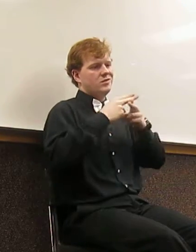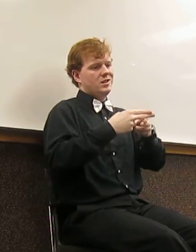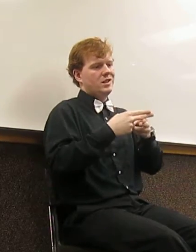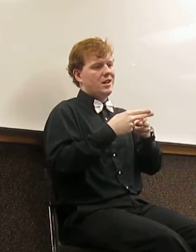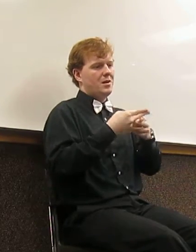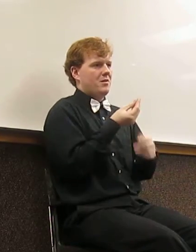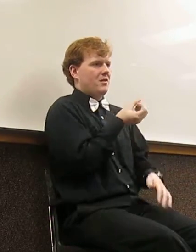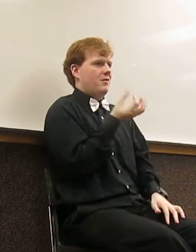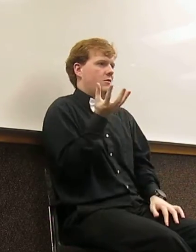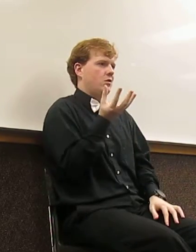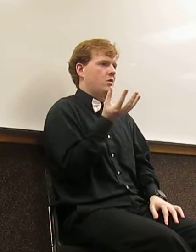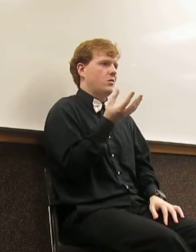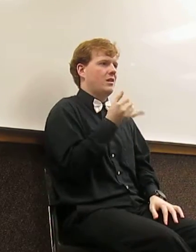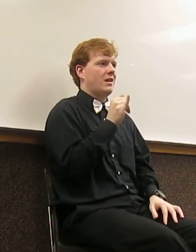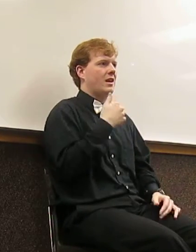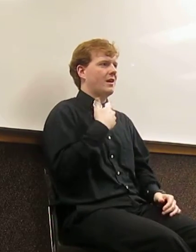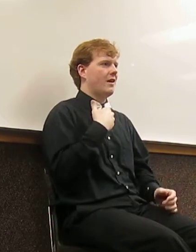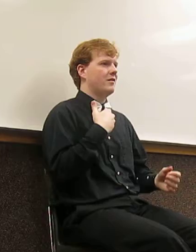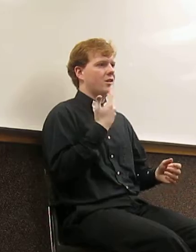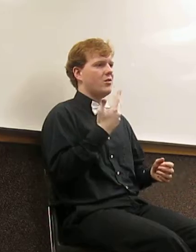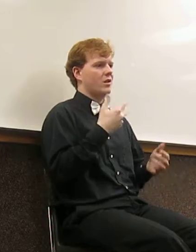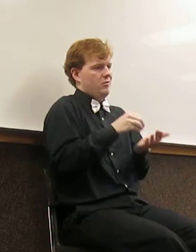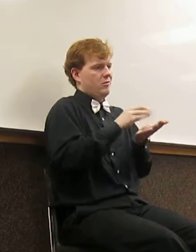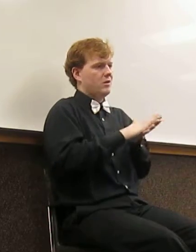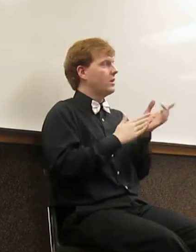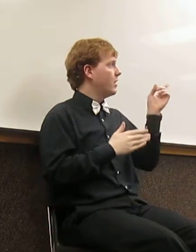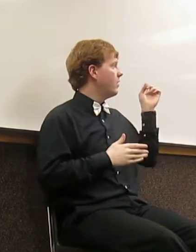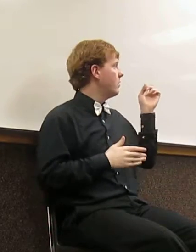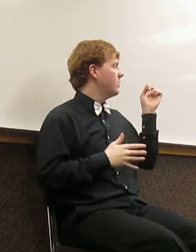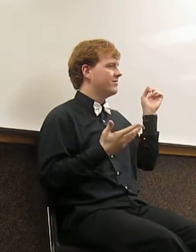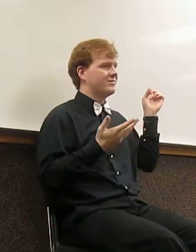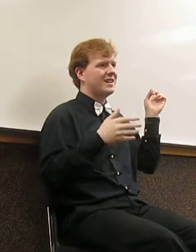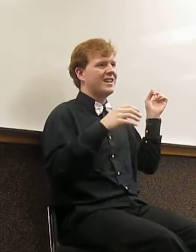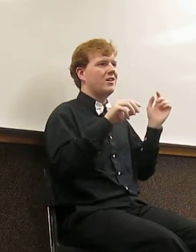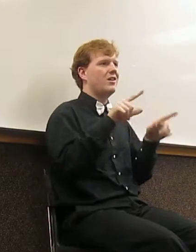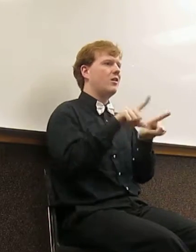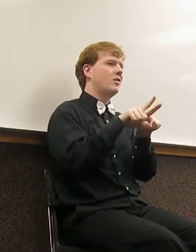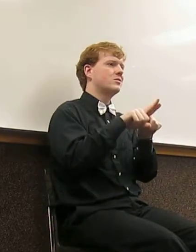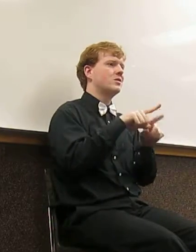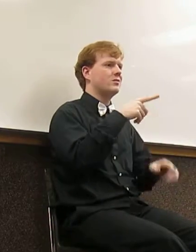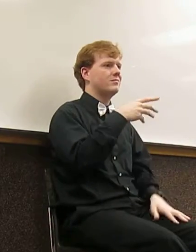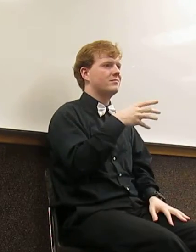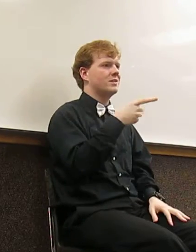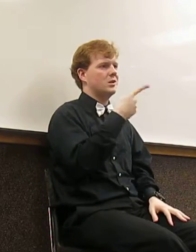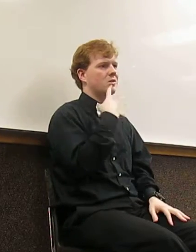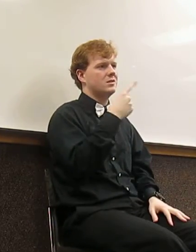minerals. I got 3 there. I'm sure you can think of others. One was already said, sodium. There's zinc.